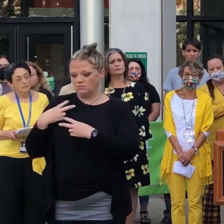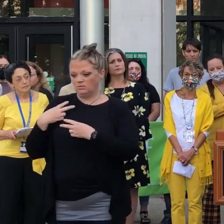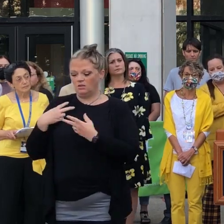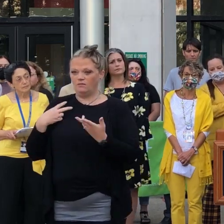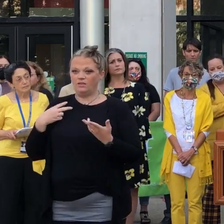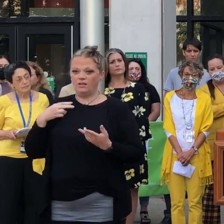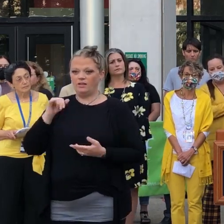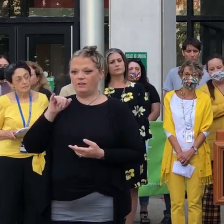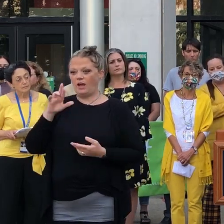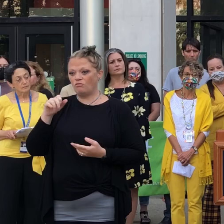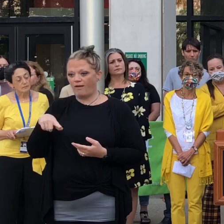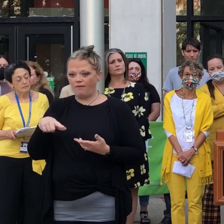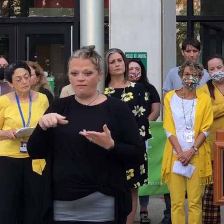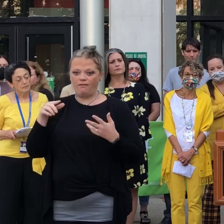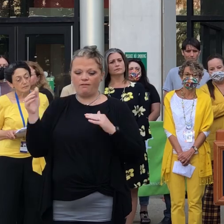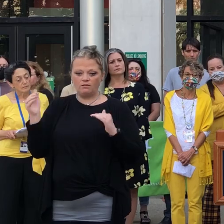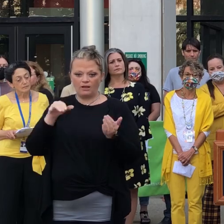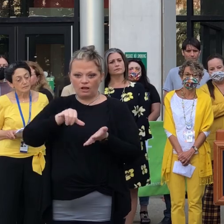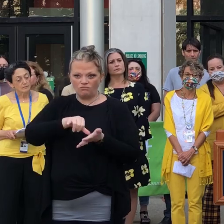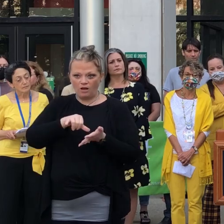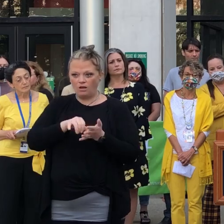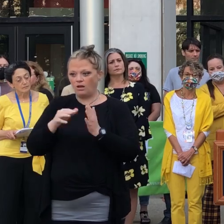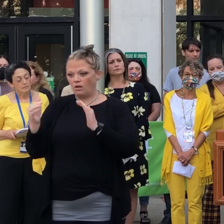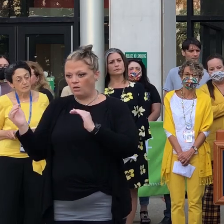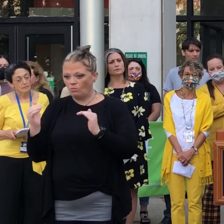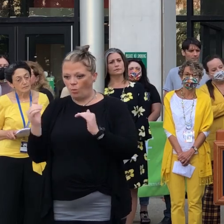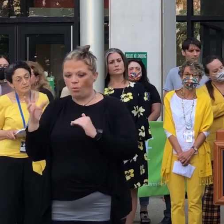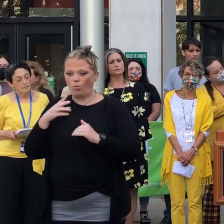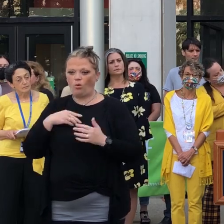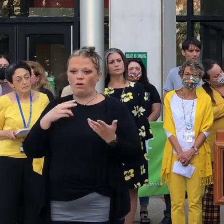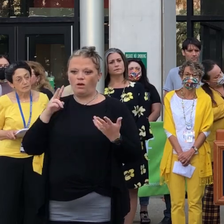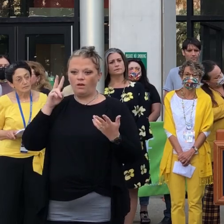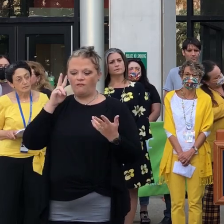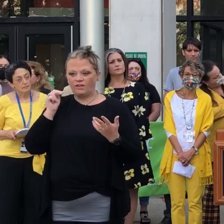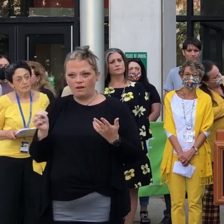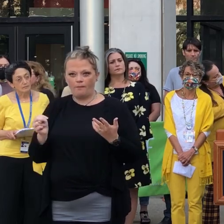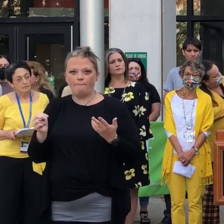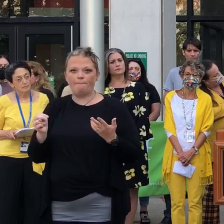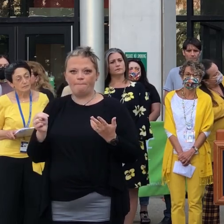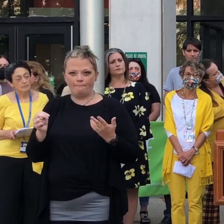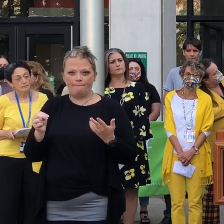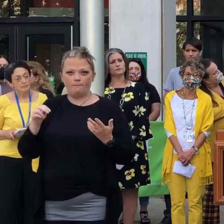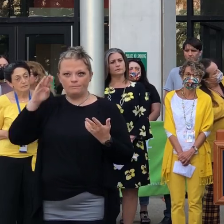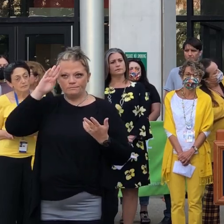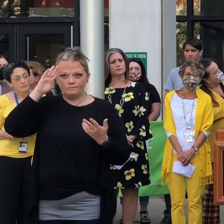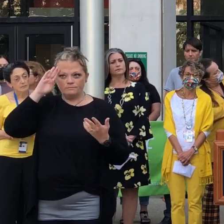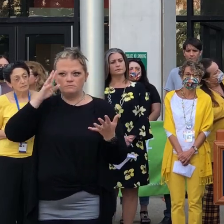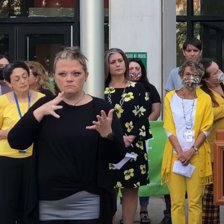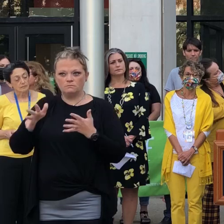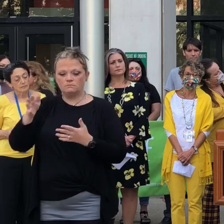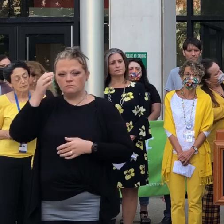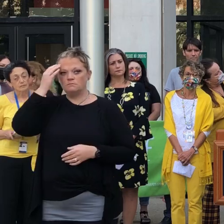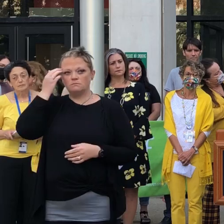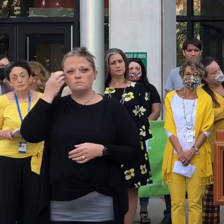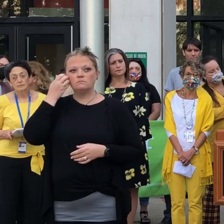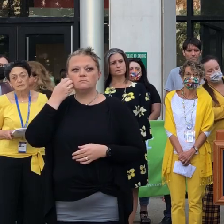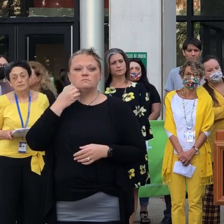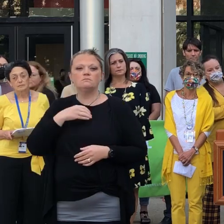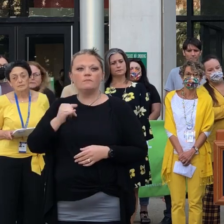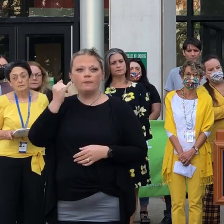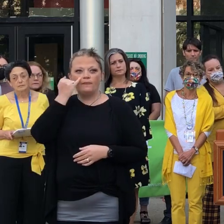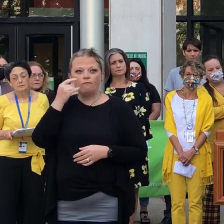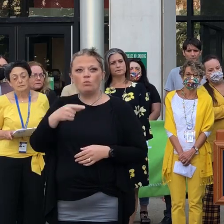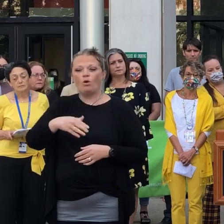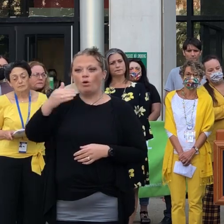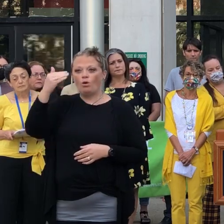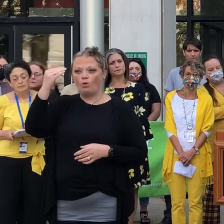War, Afghanistan, and our Vietnam veterans. So if you are aware of veterans, this